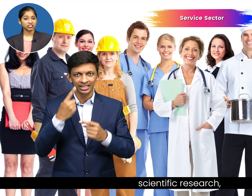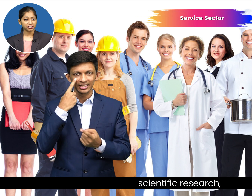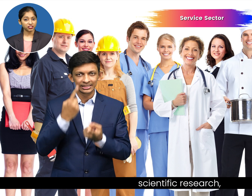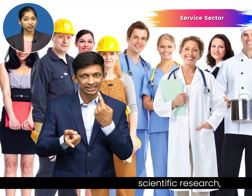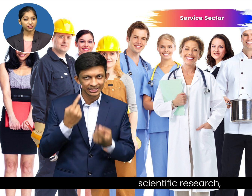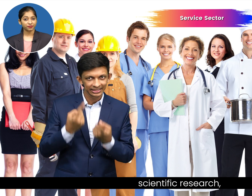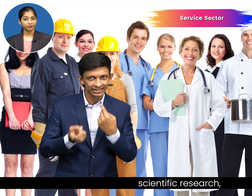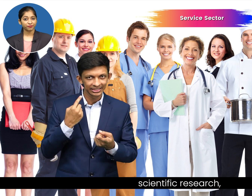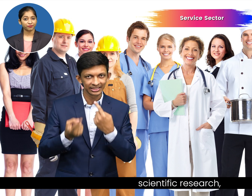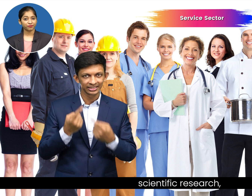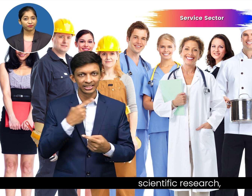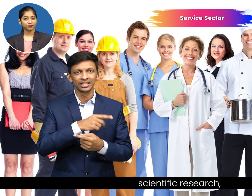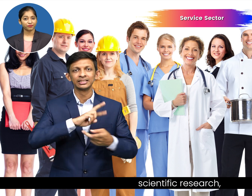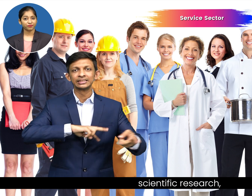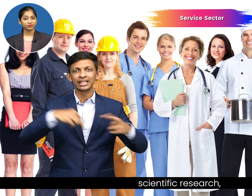scientific research,